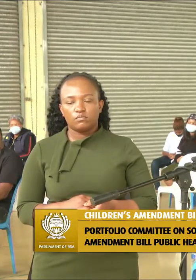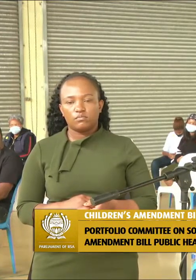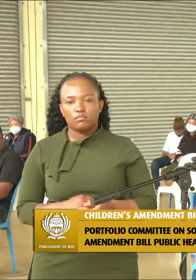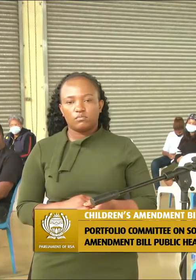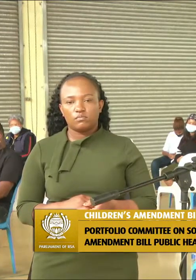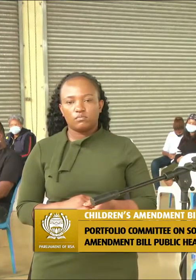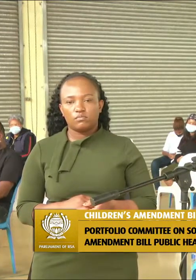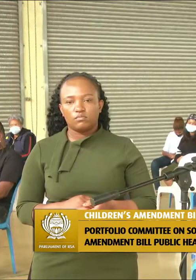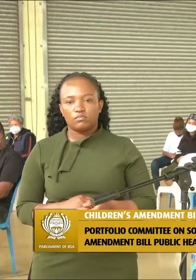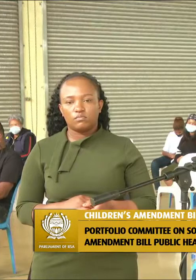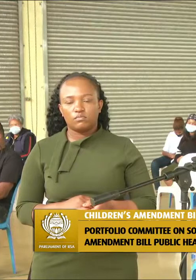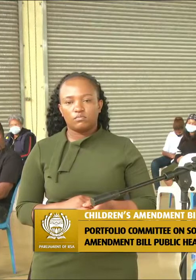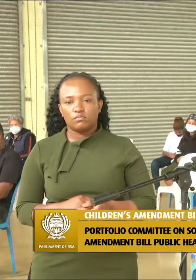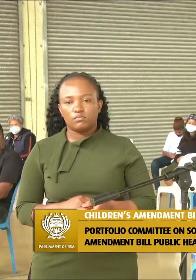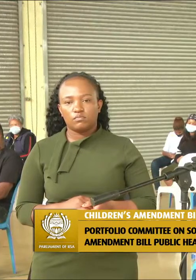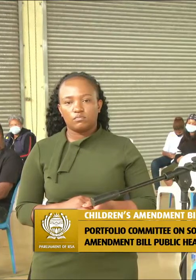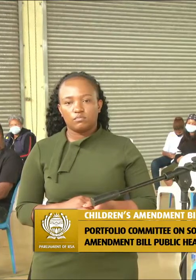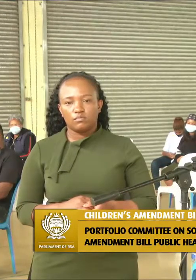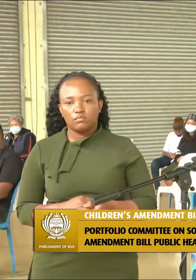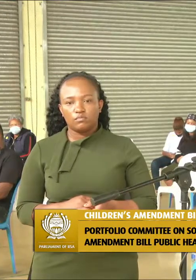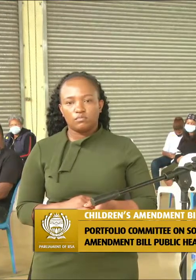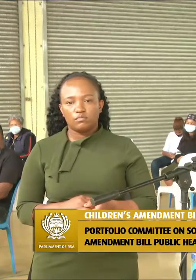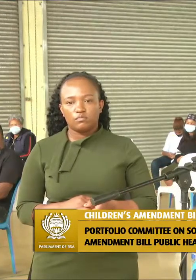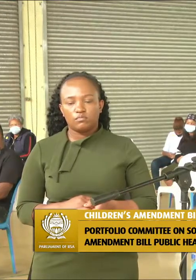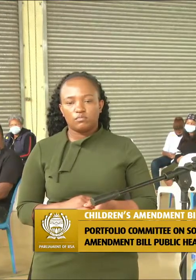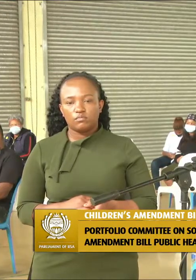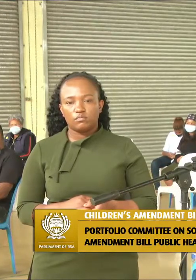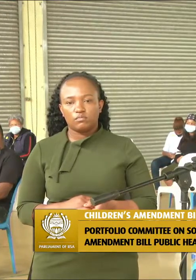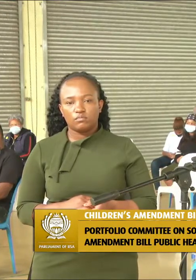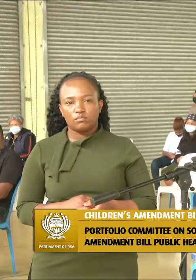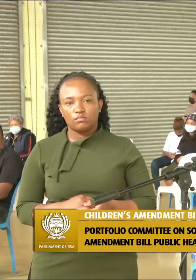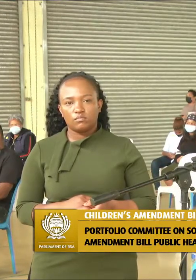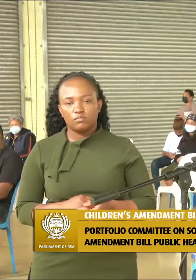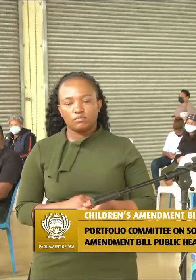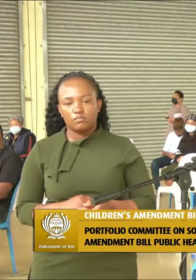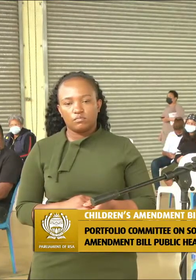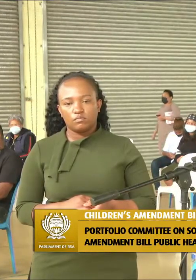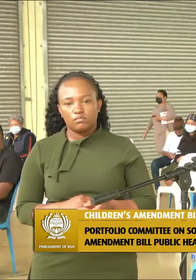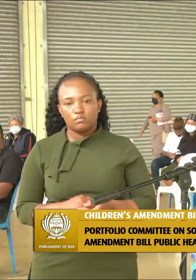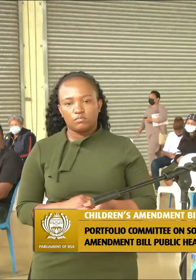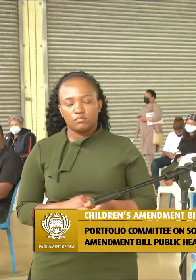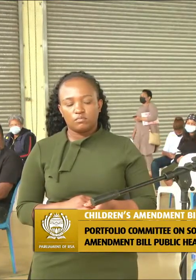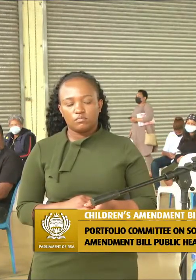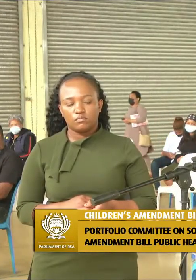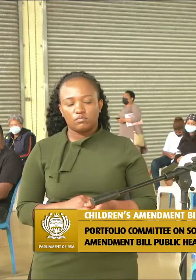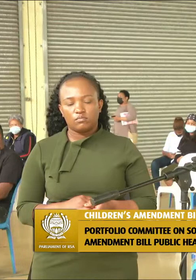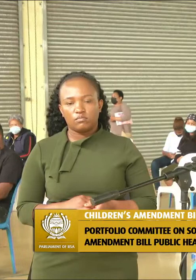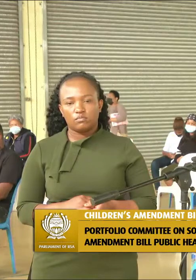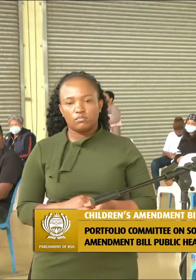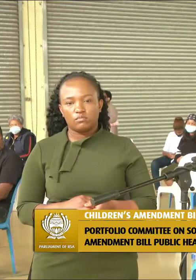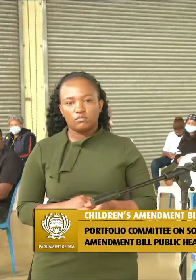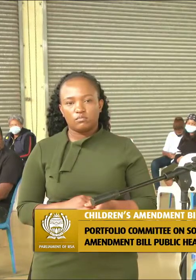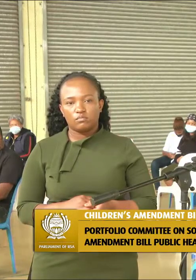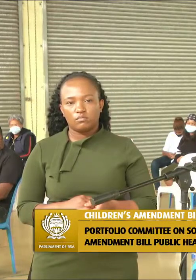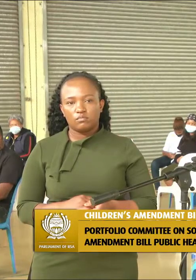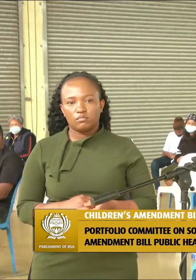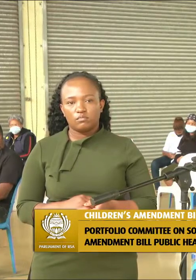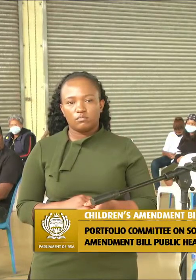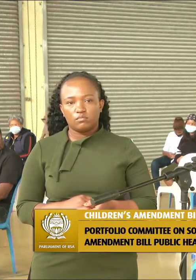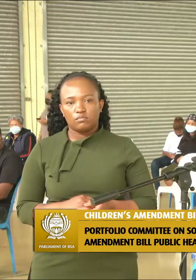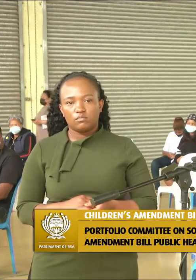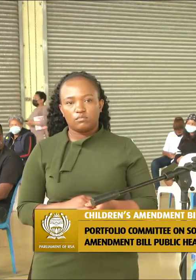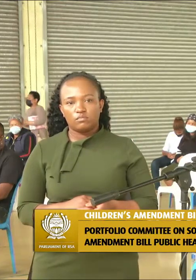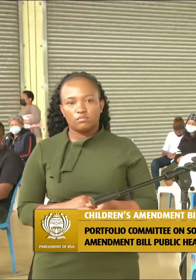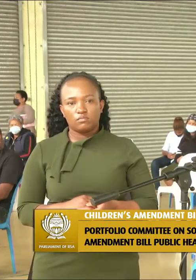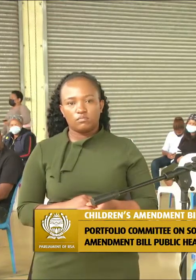between a child that went to an ECD in rural areas and a child that went to a white